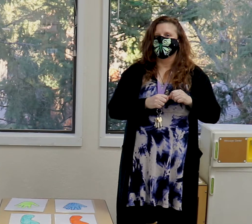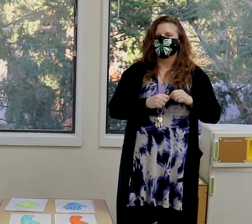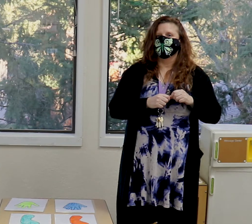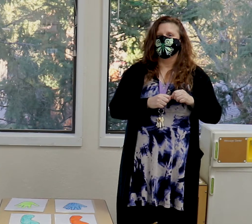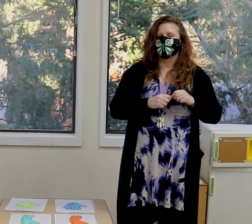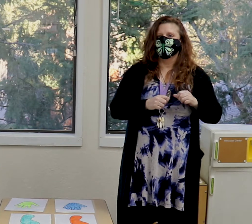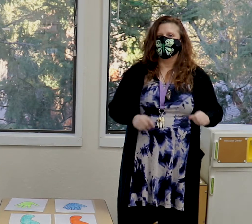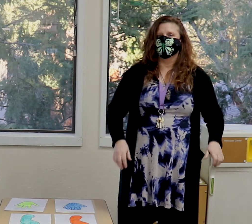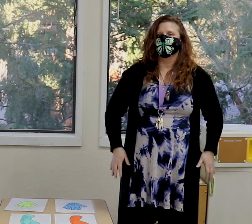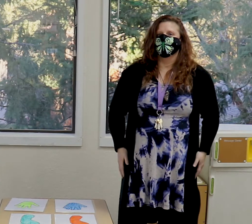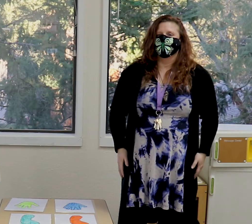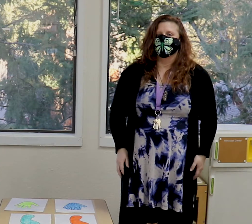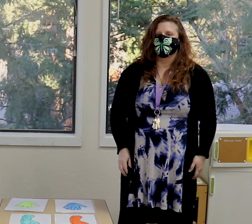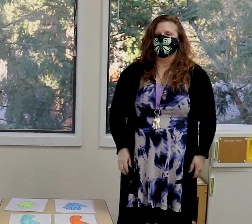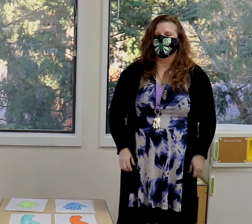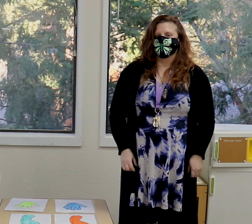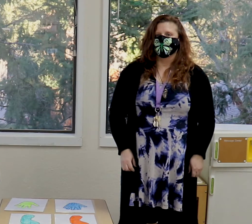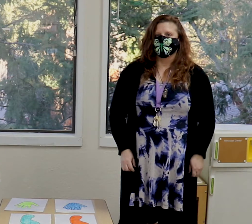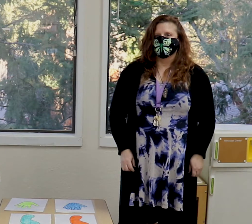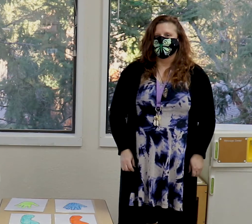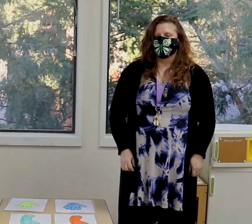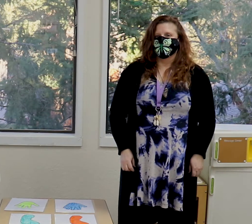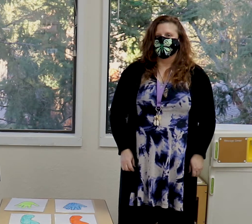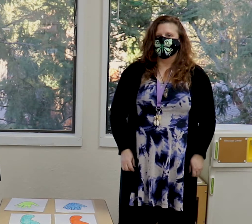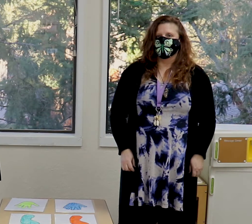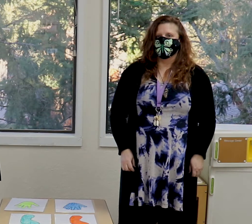house, and then it's really good if you have a reward